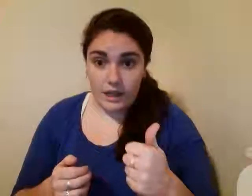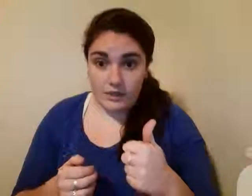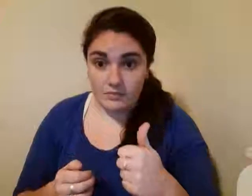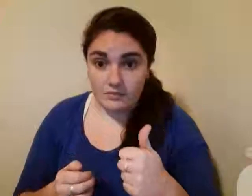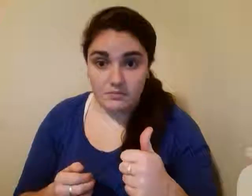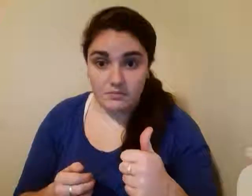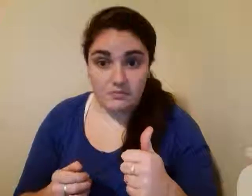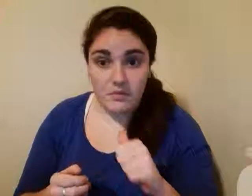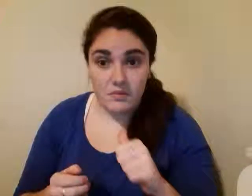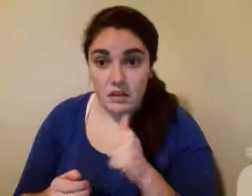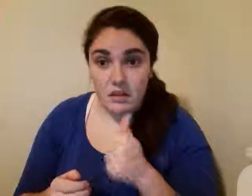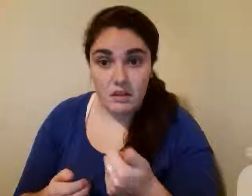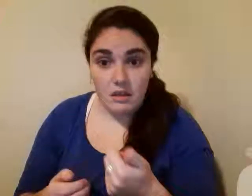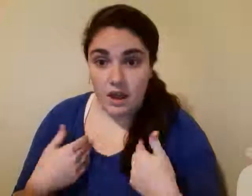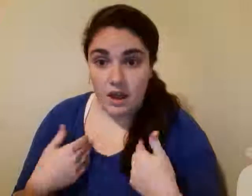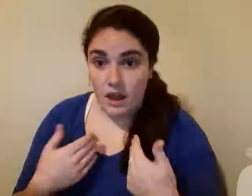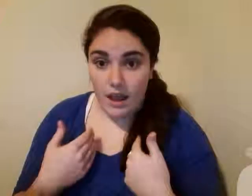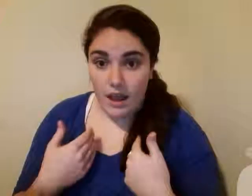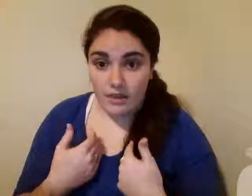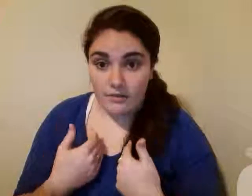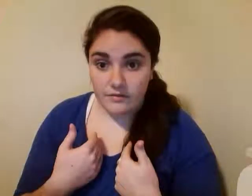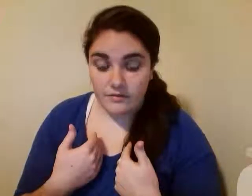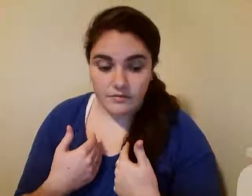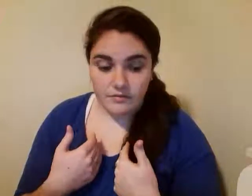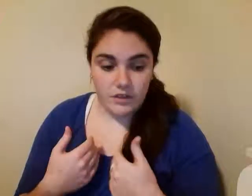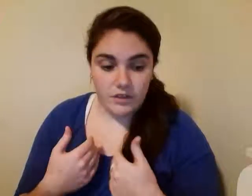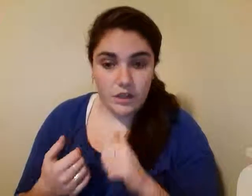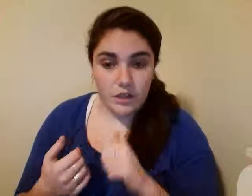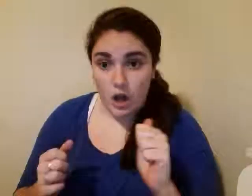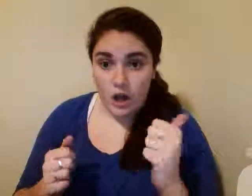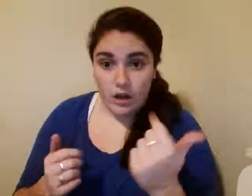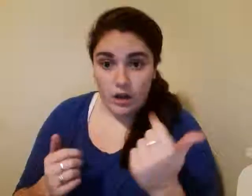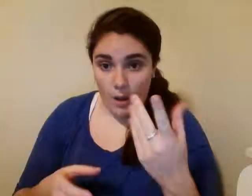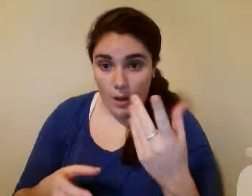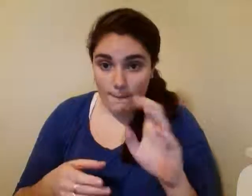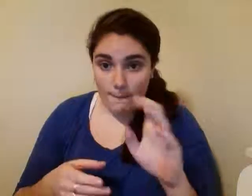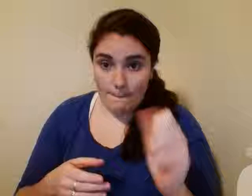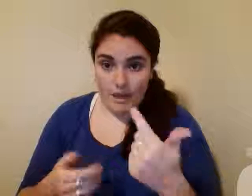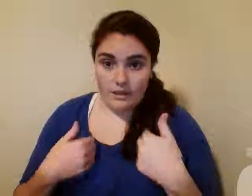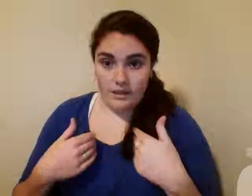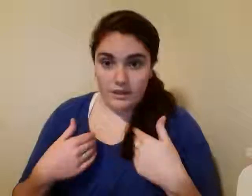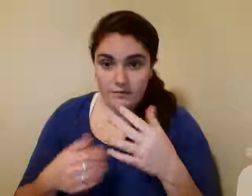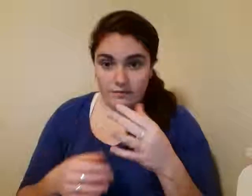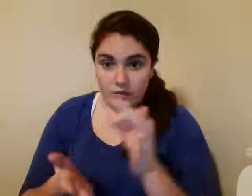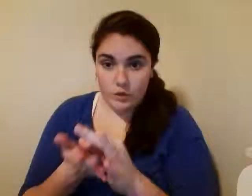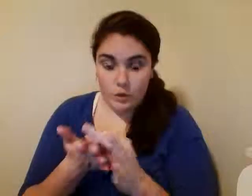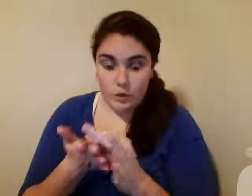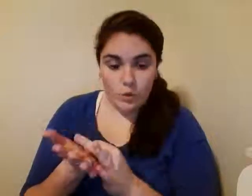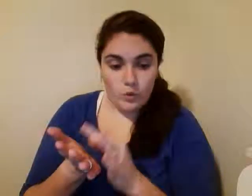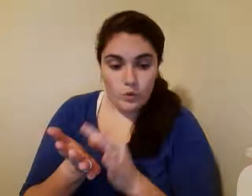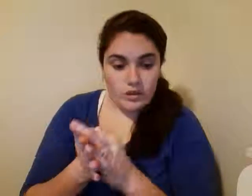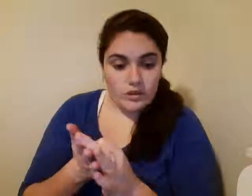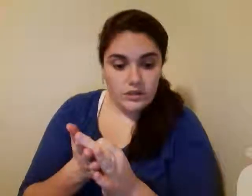coins, and other bags are going to be missing some coins. So now that I sorted like Sonia told me, I'm going to